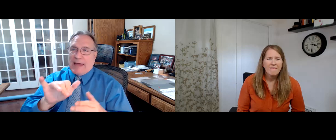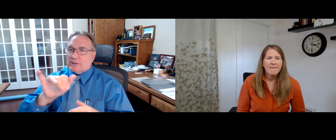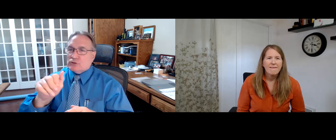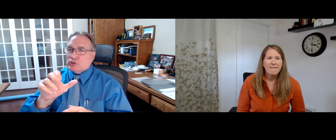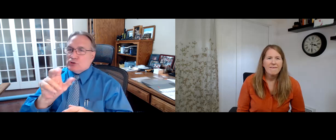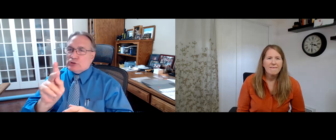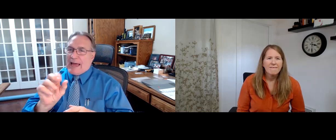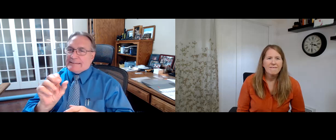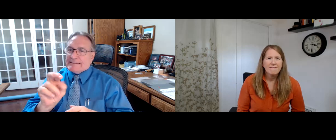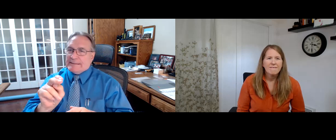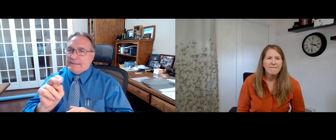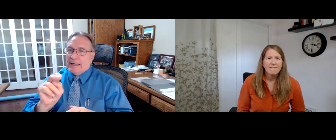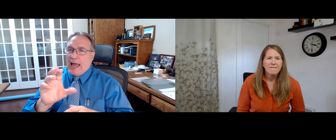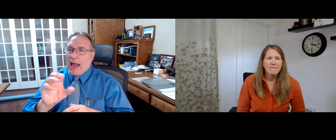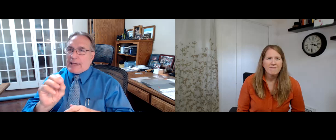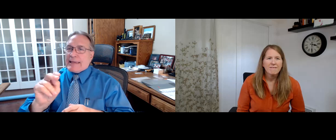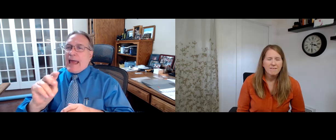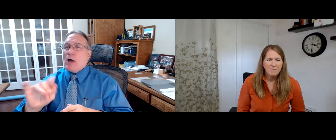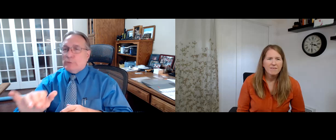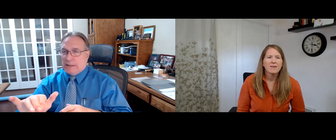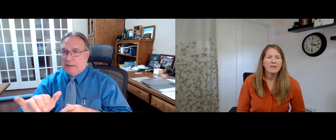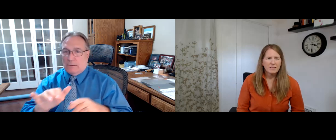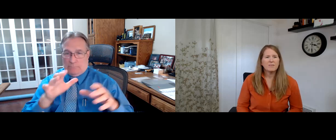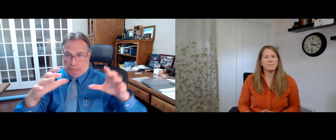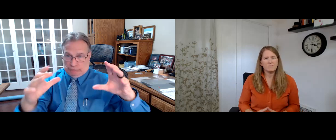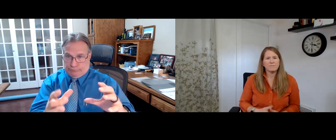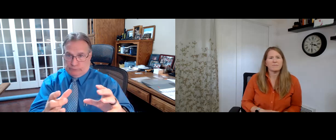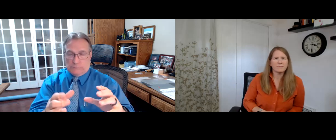That Jackson County,